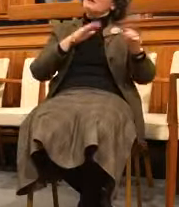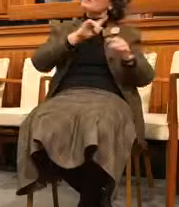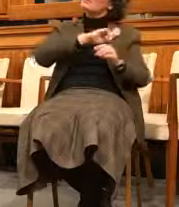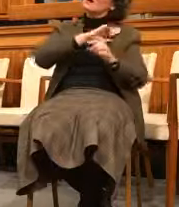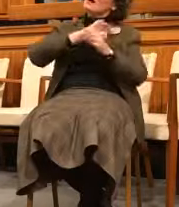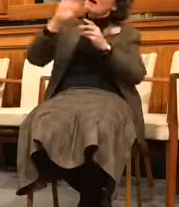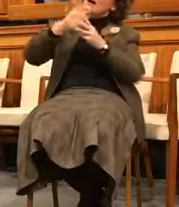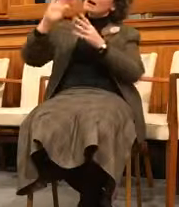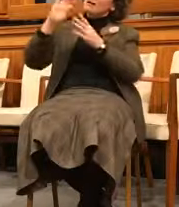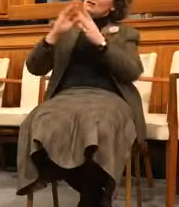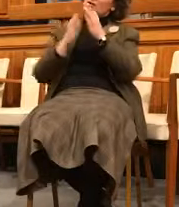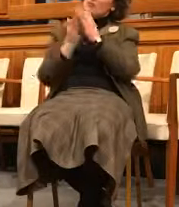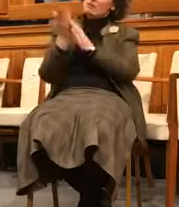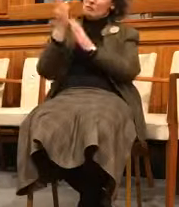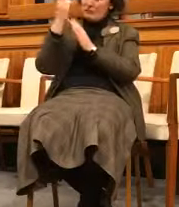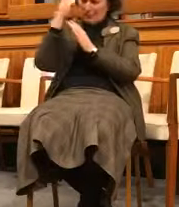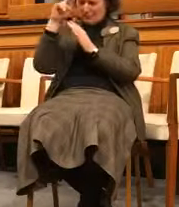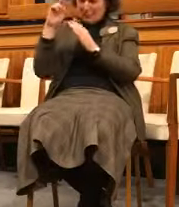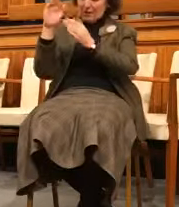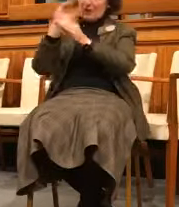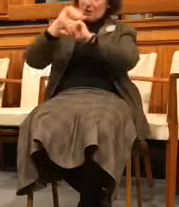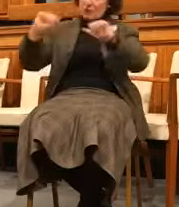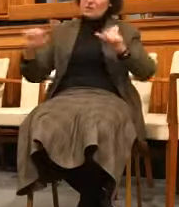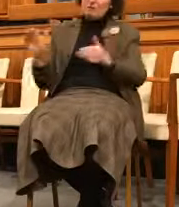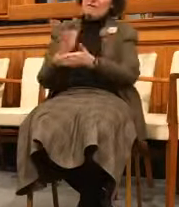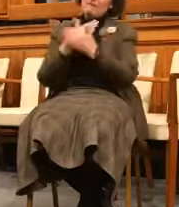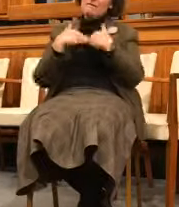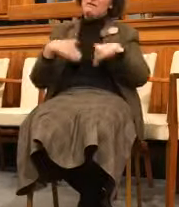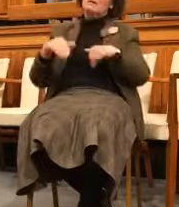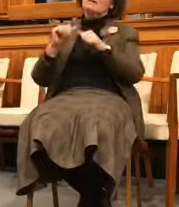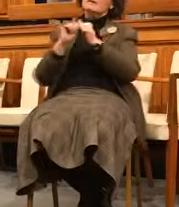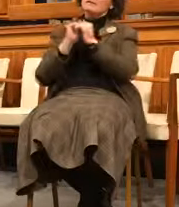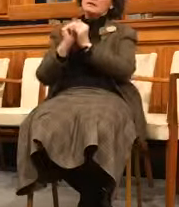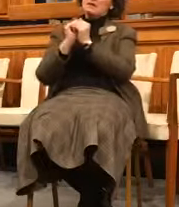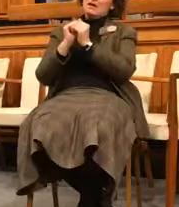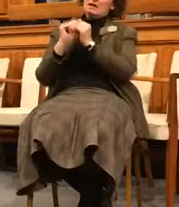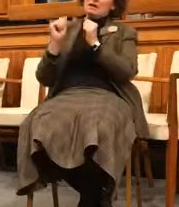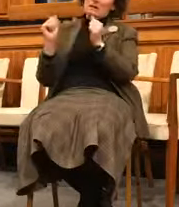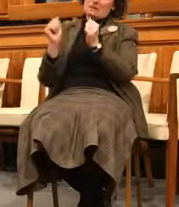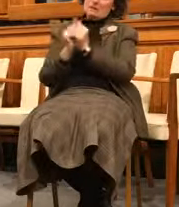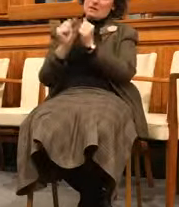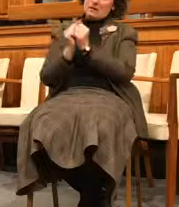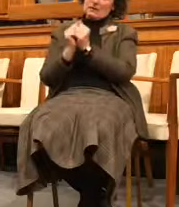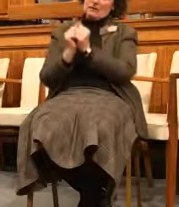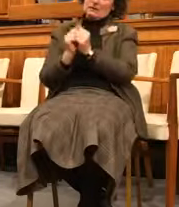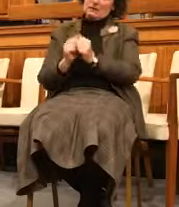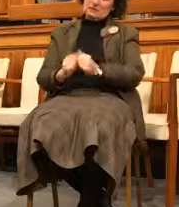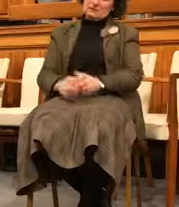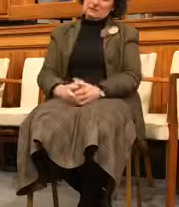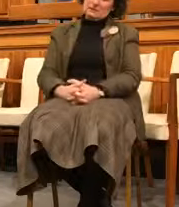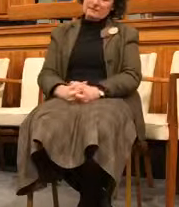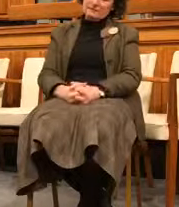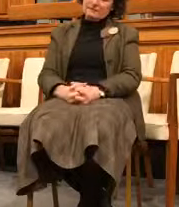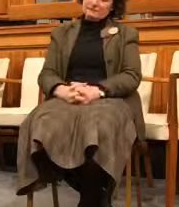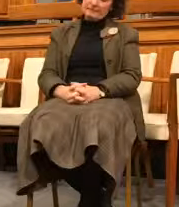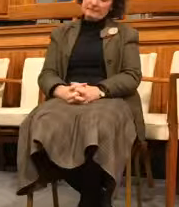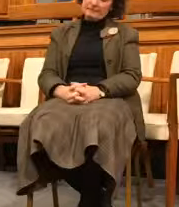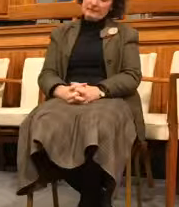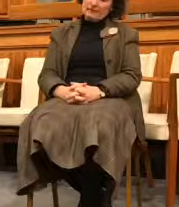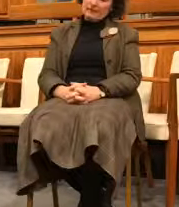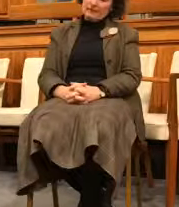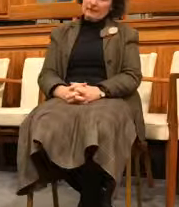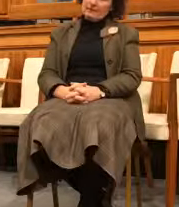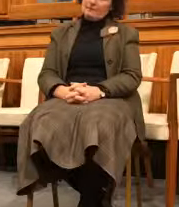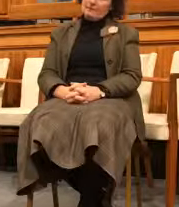things in the name of our Saviour, for his sake. Amen. Amen.